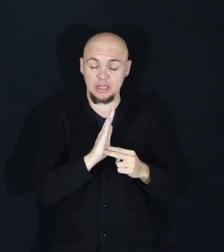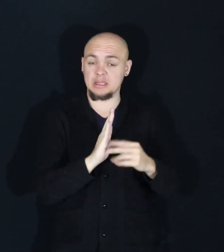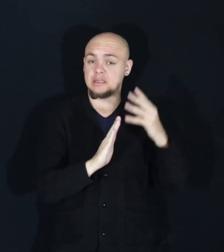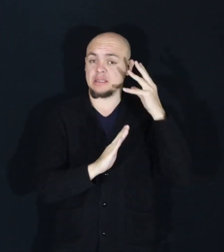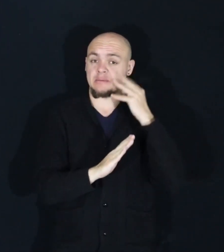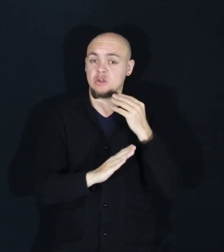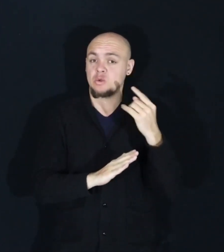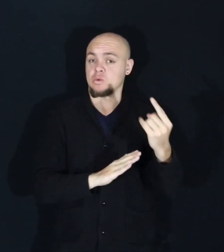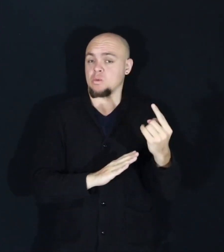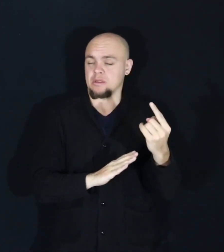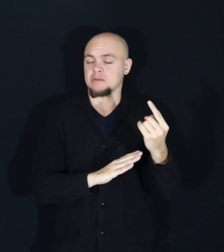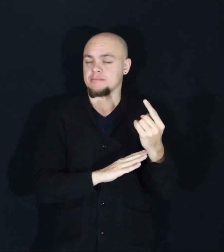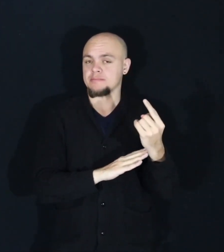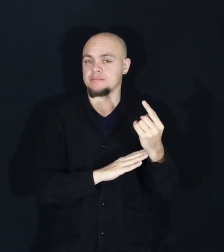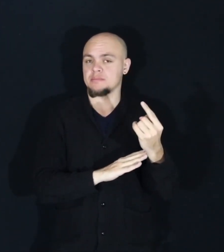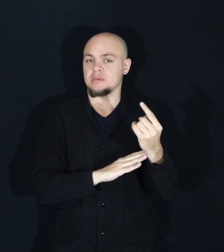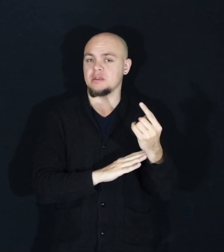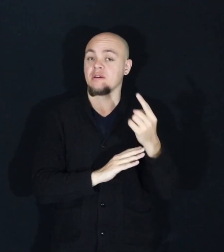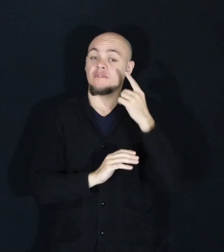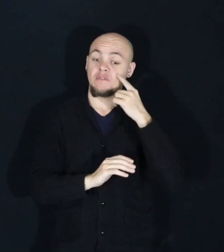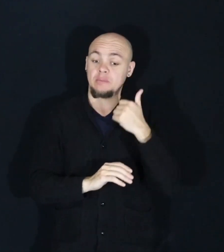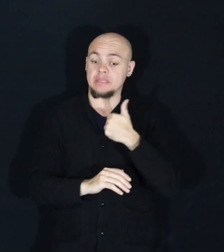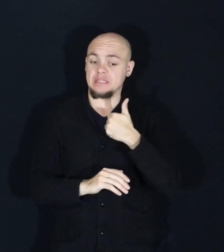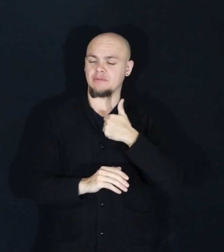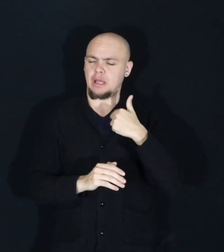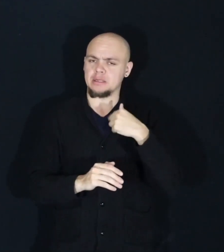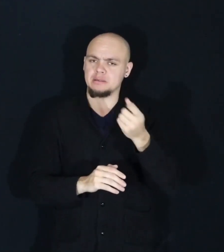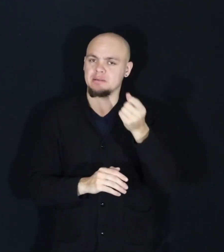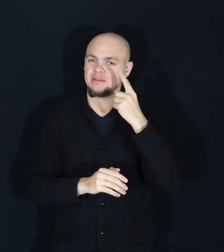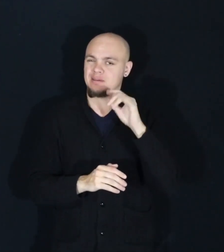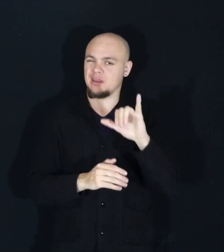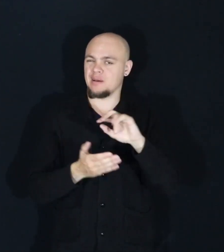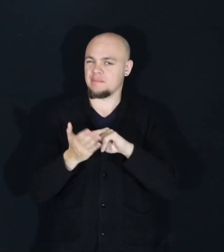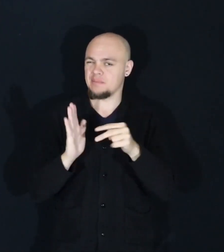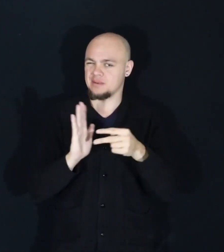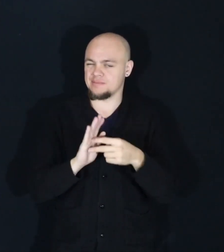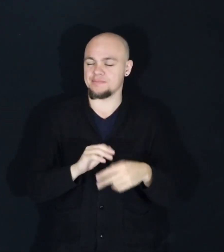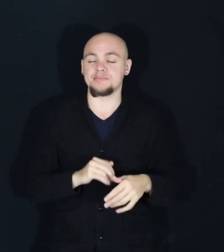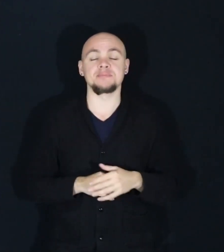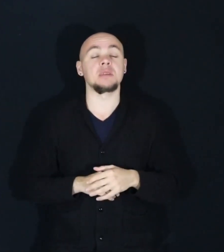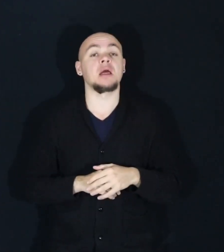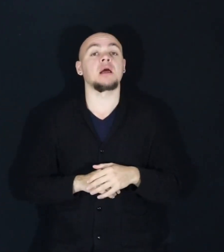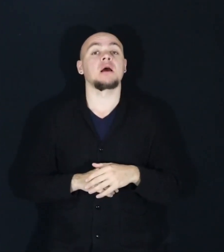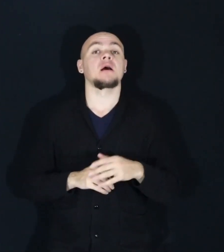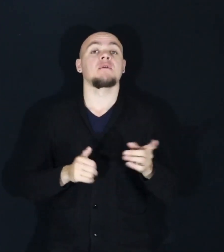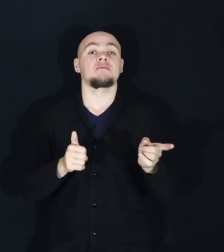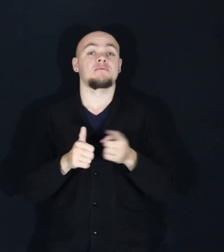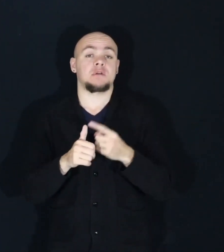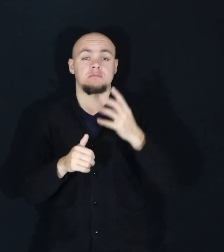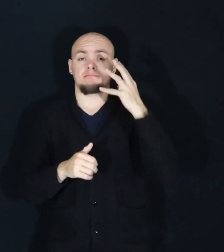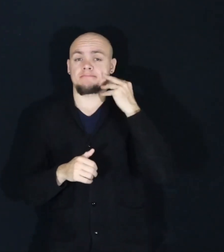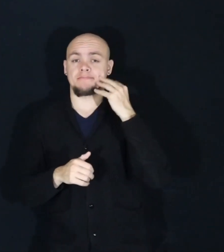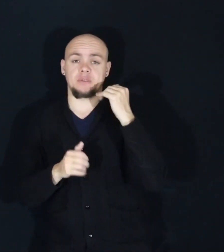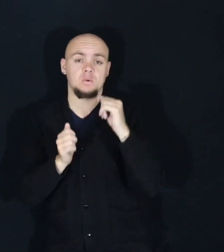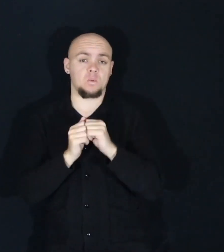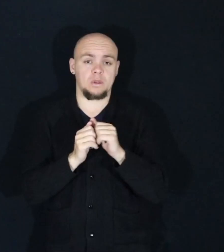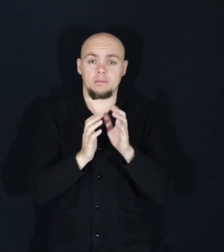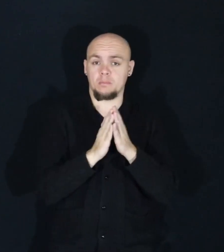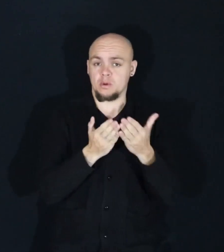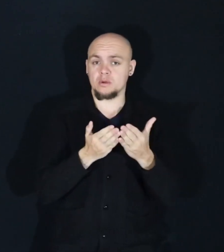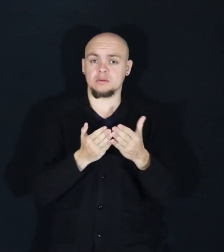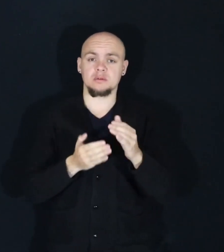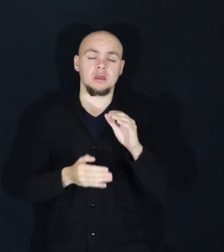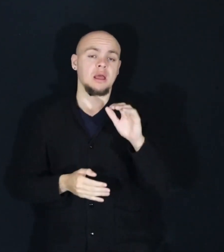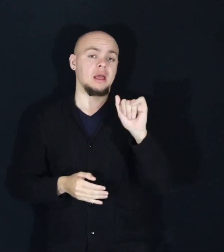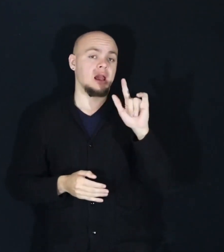read, I've been able to see what this means for myself. In my first adventures with books, I followed Alex and Connor as they left the